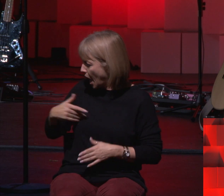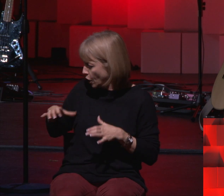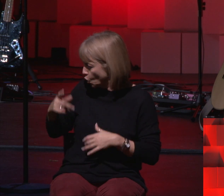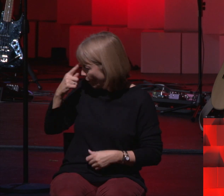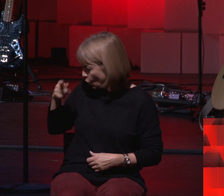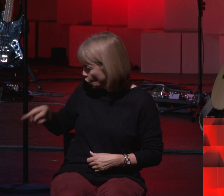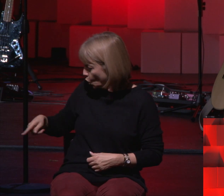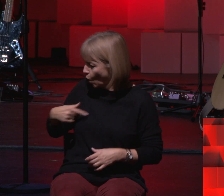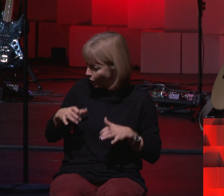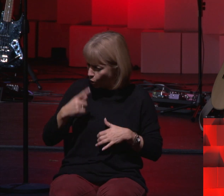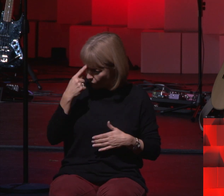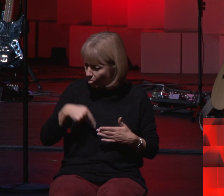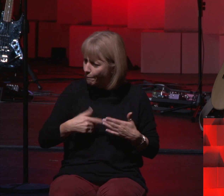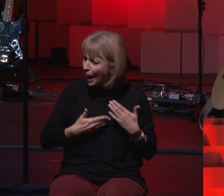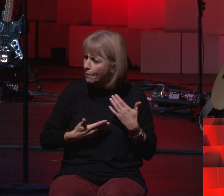baby.